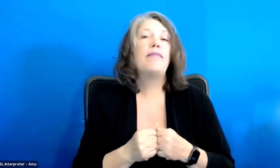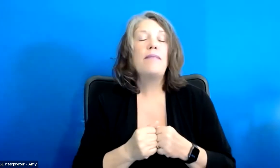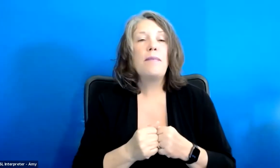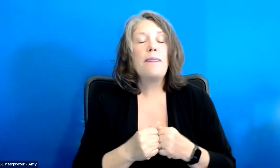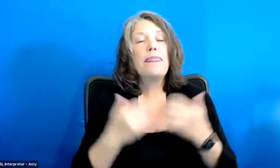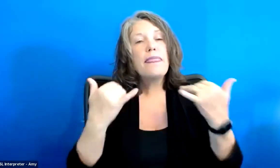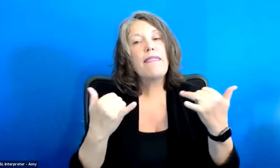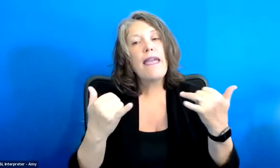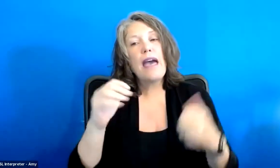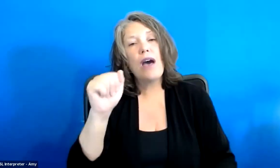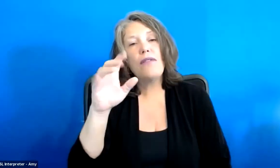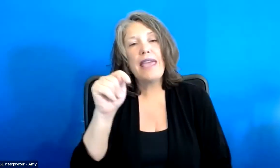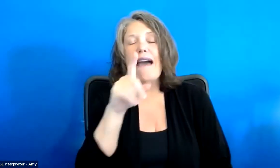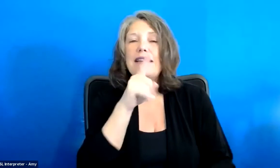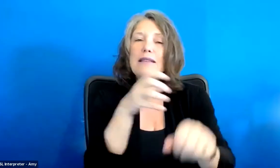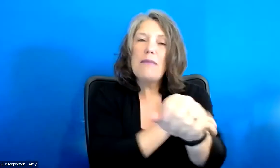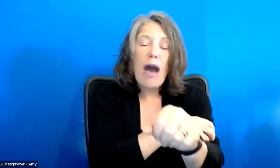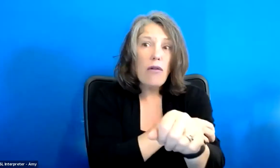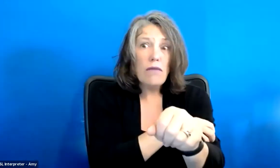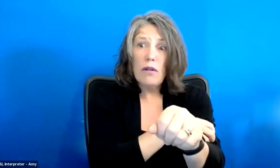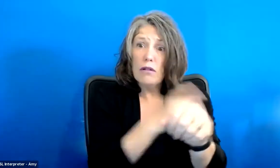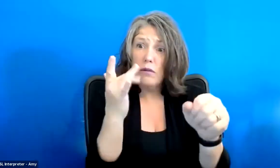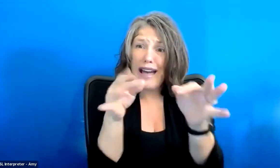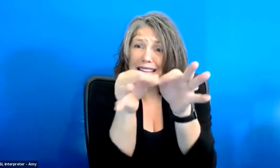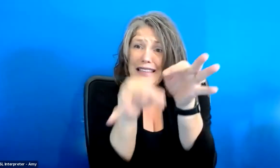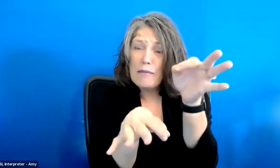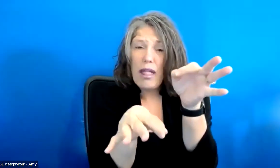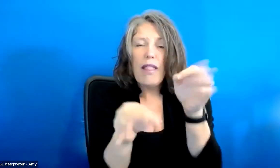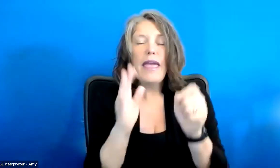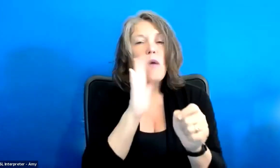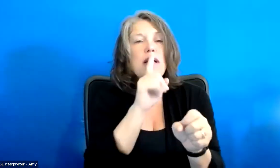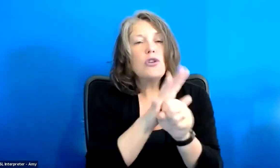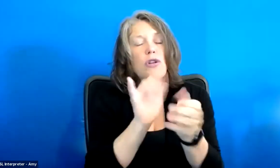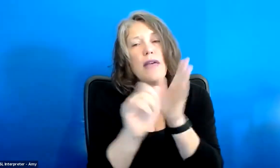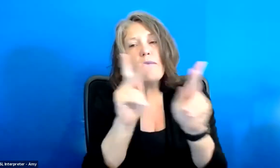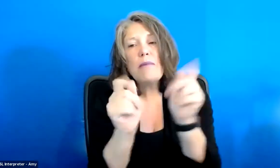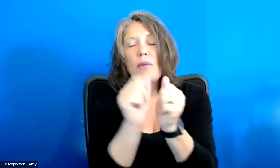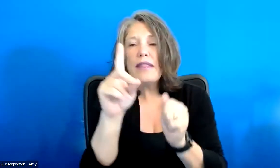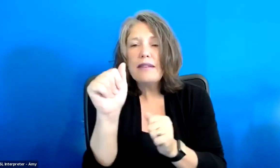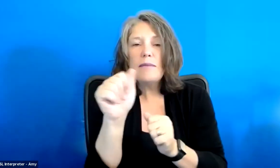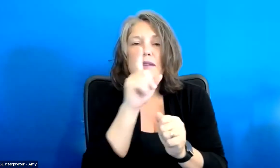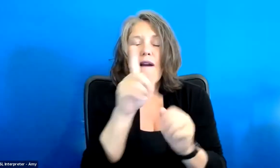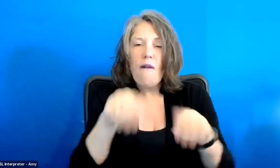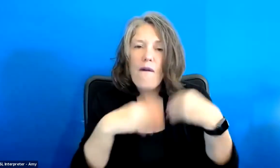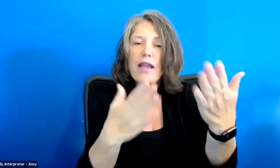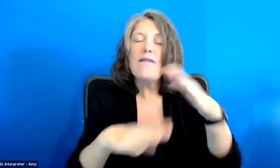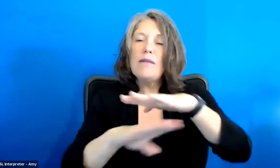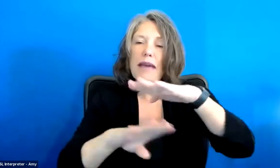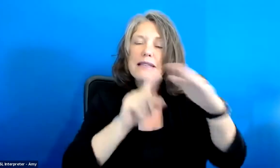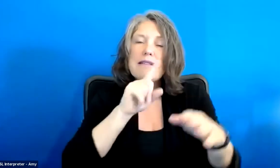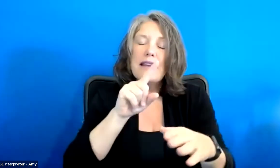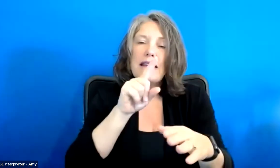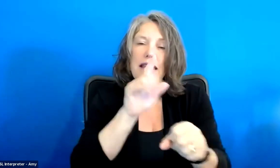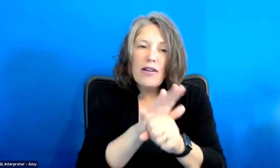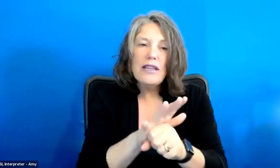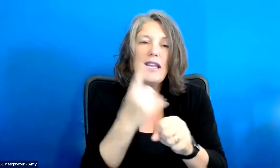The Act is powerful in its simplicity. It will ensure that people with disabilities are given the basic guarantees for which